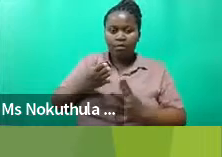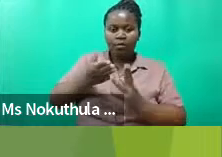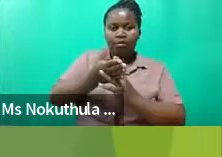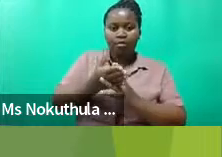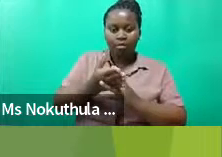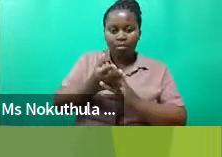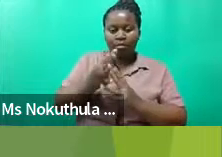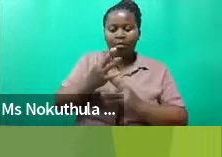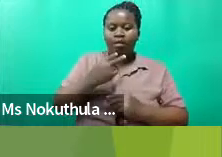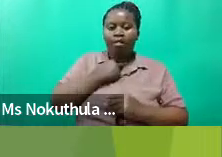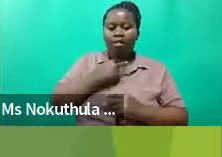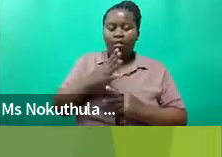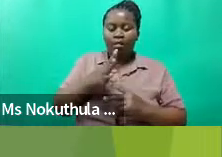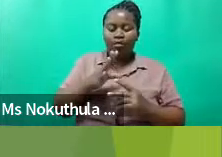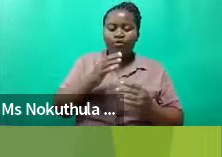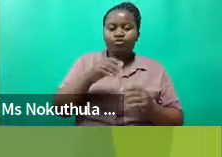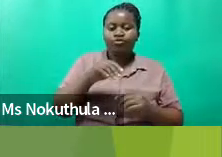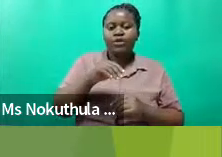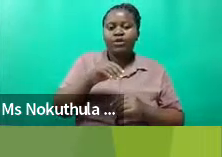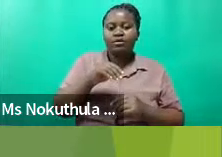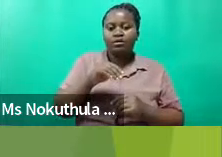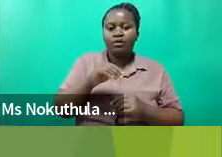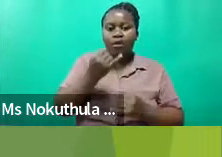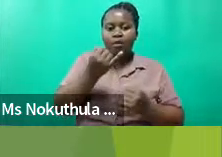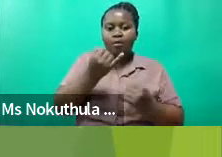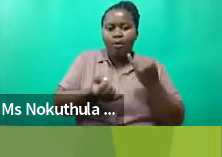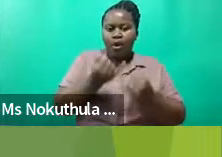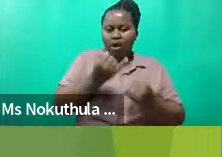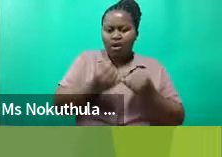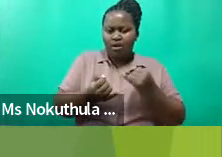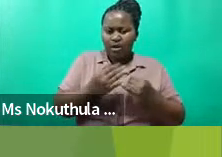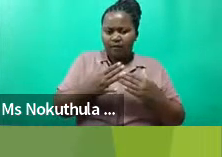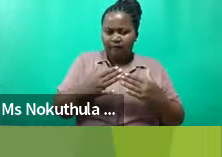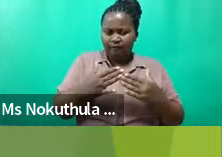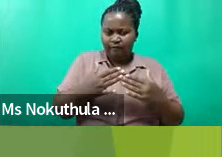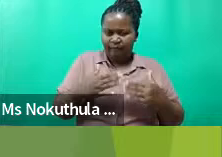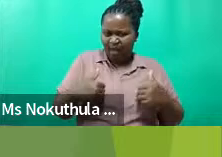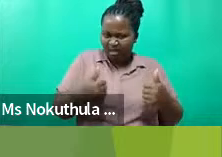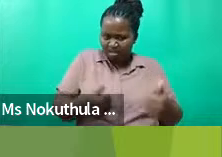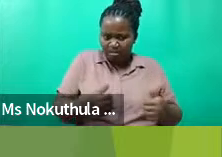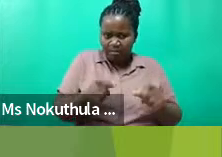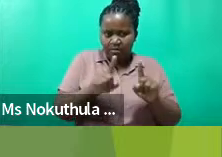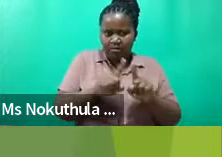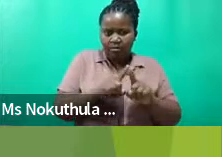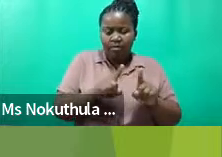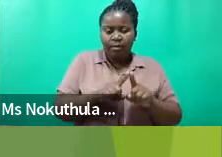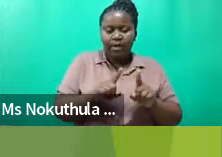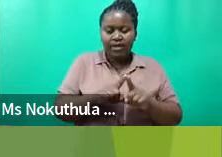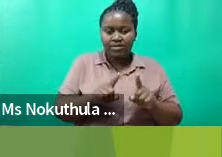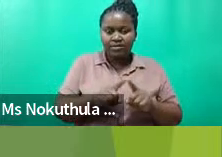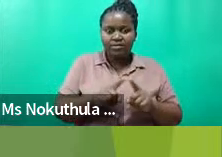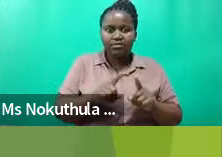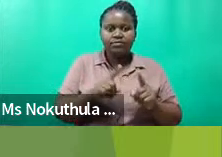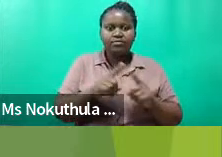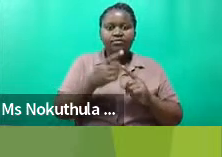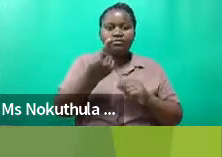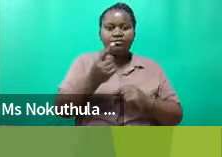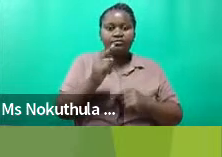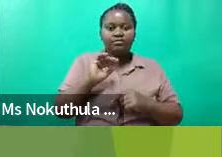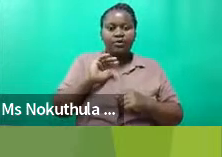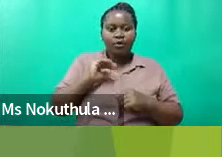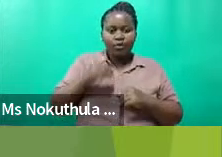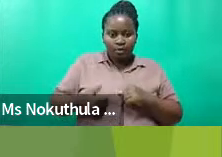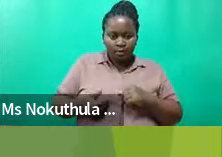reproductive health. So the motivation of the study, as mentioned before, is that not much has been written about the perceptions of women living with